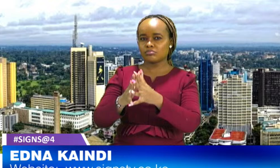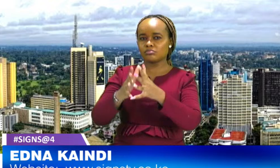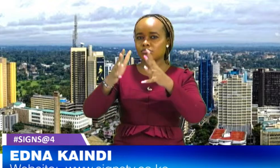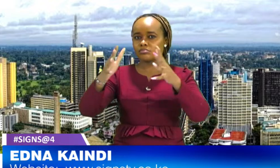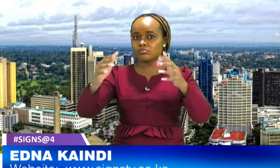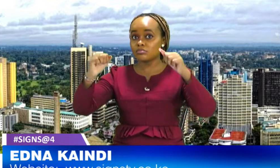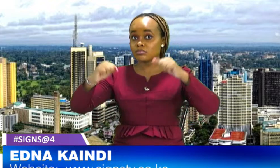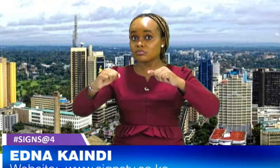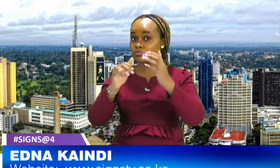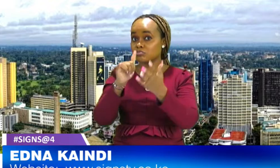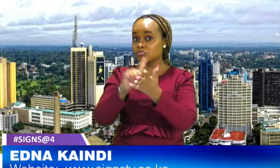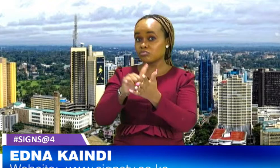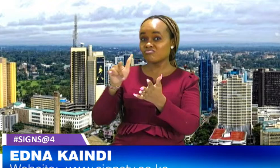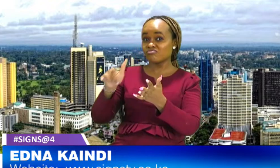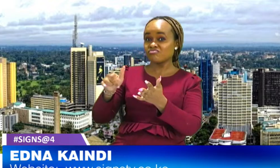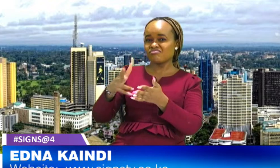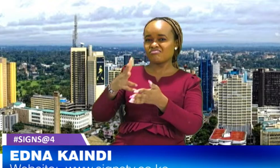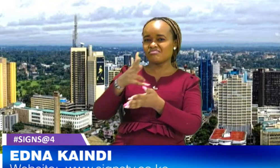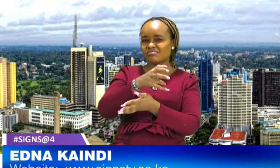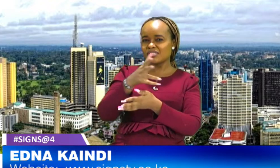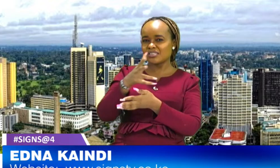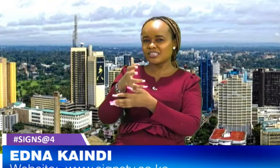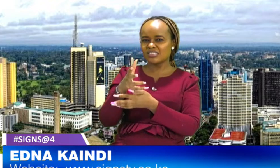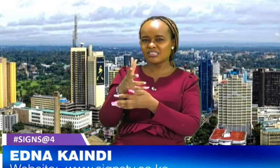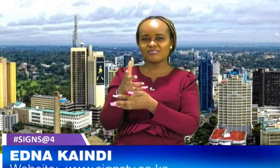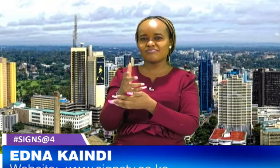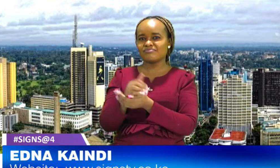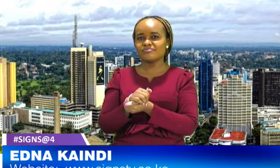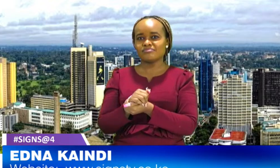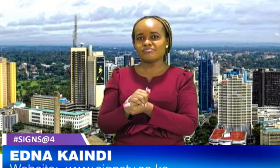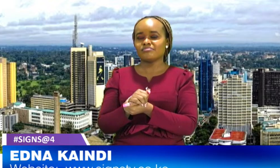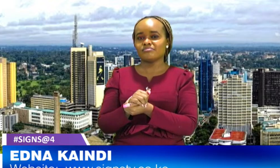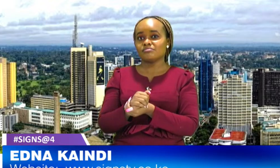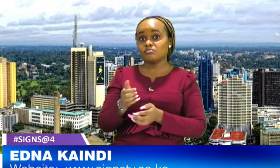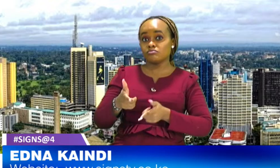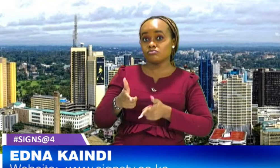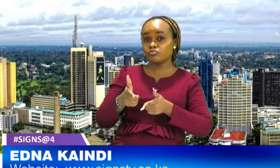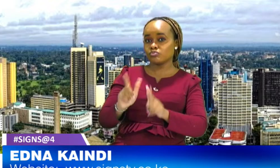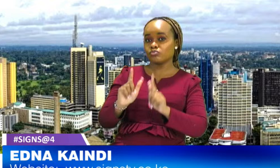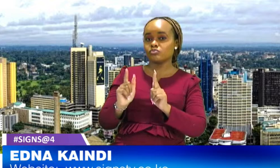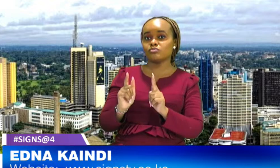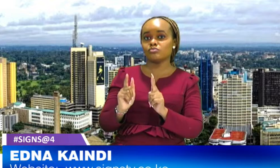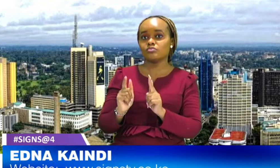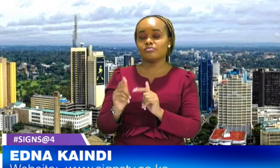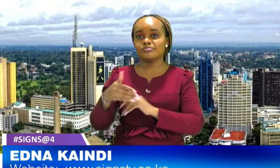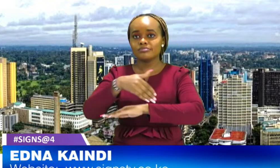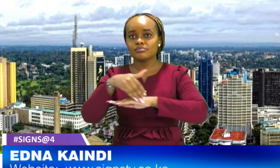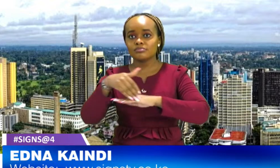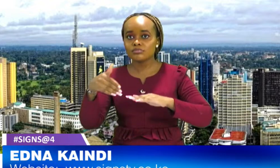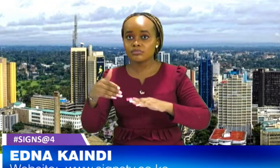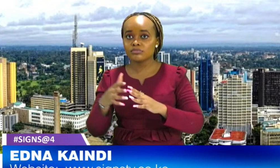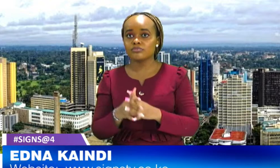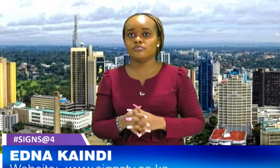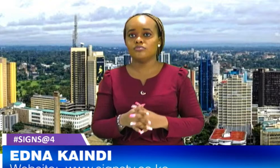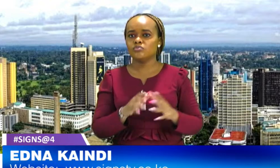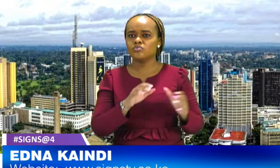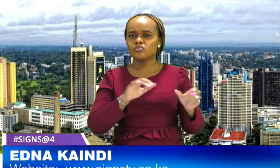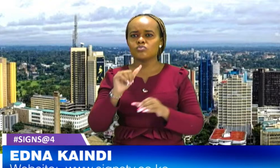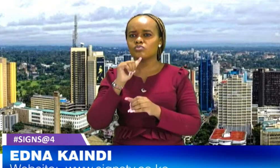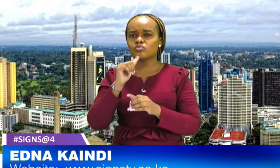The parties further agreed that the Firearms Licensing Board does not